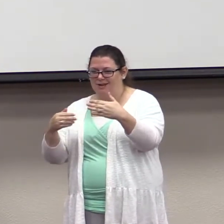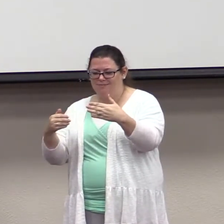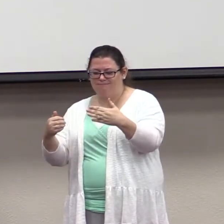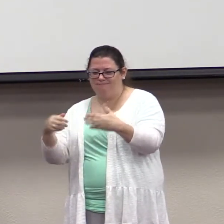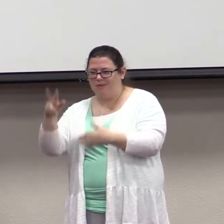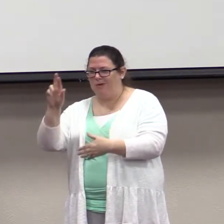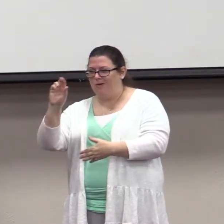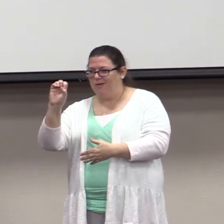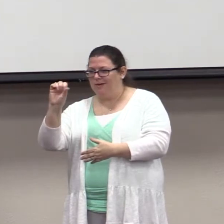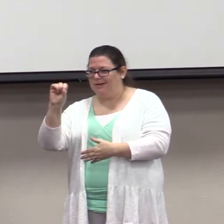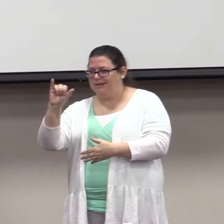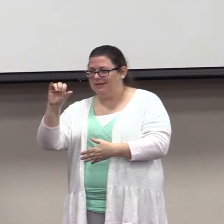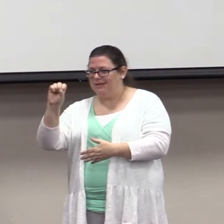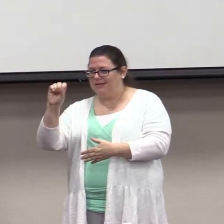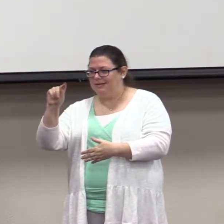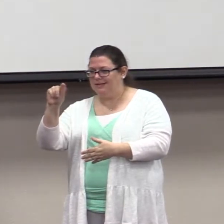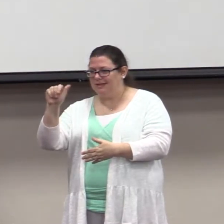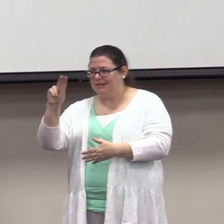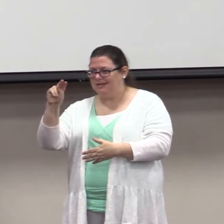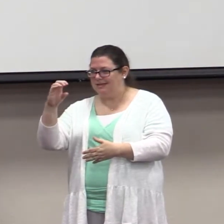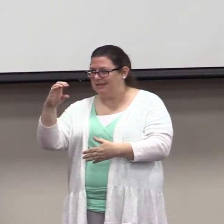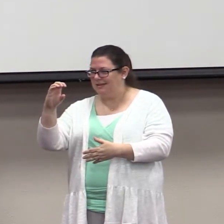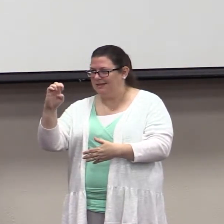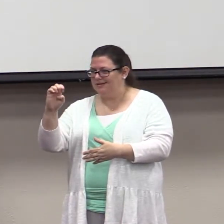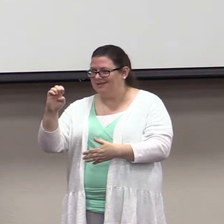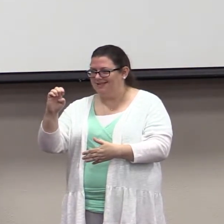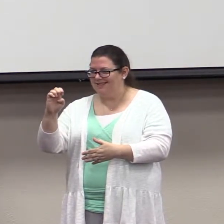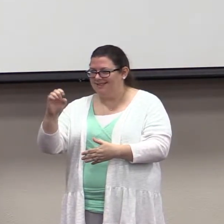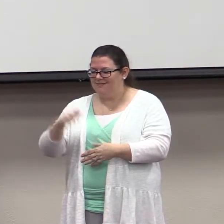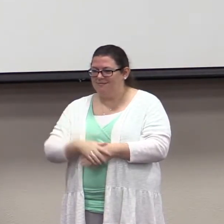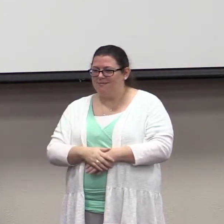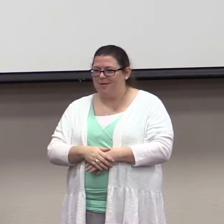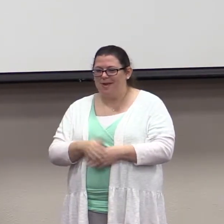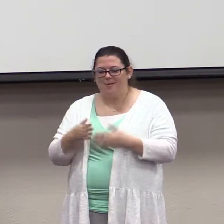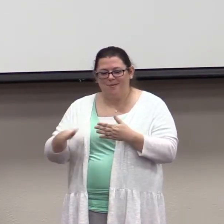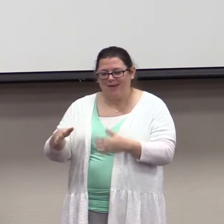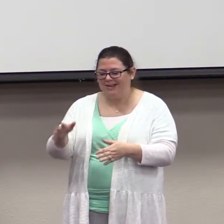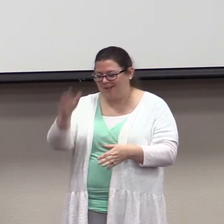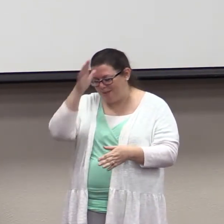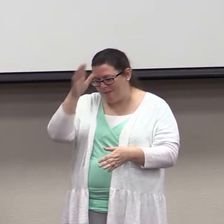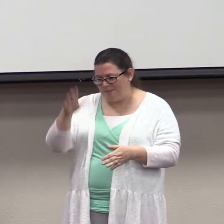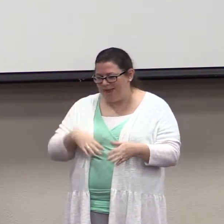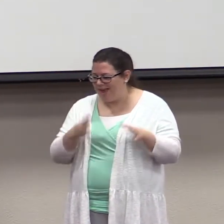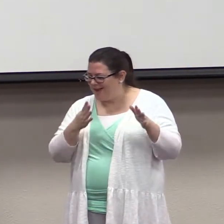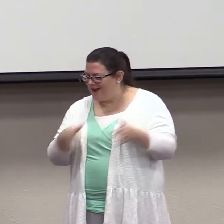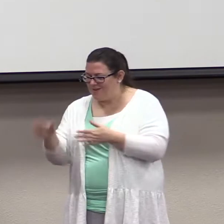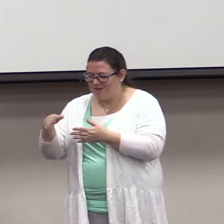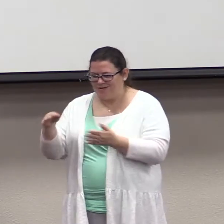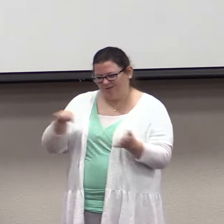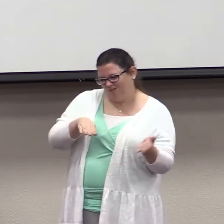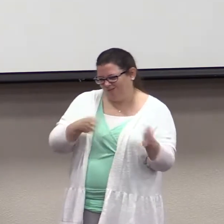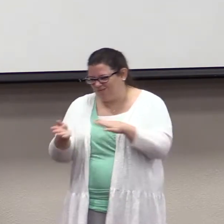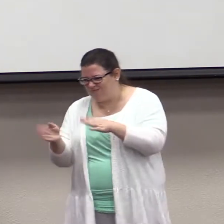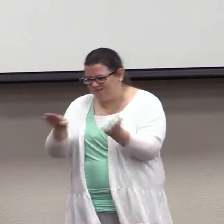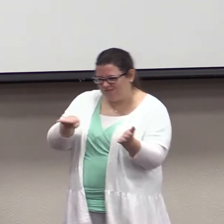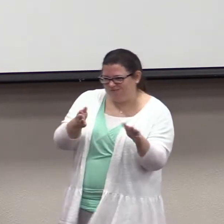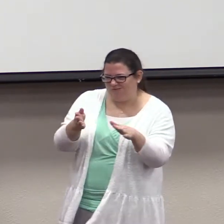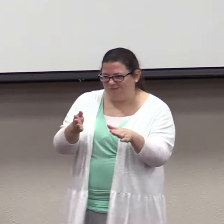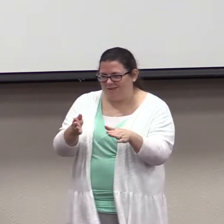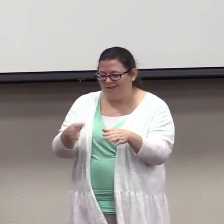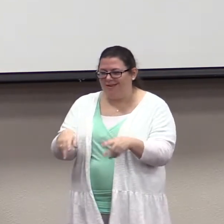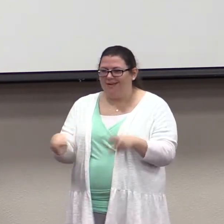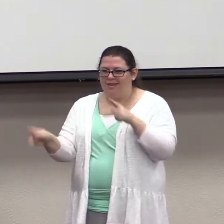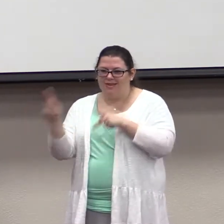resistance makes both men and rivers crooked. These people did what was easy instead of doing what was